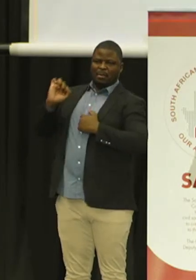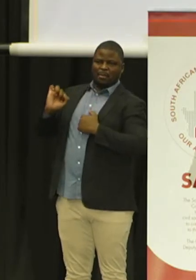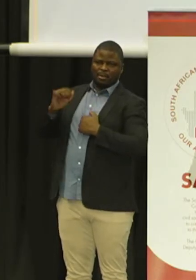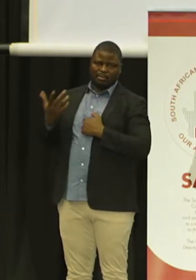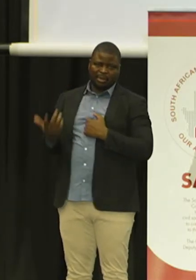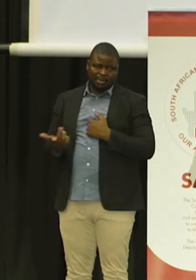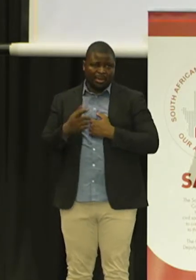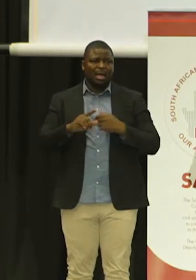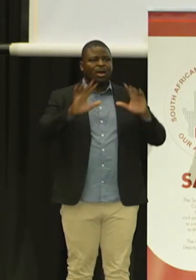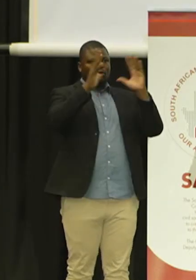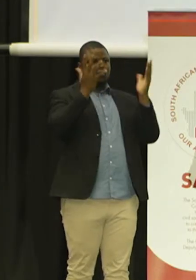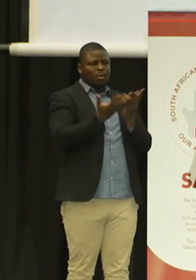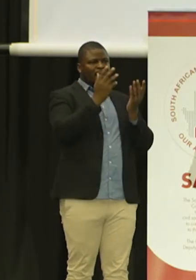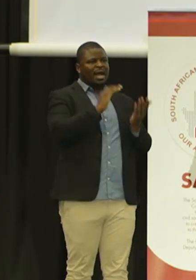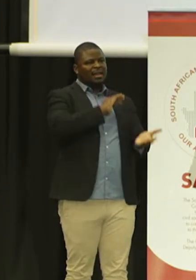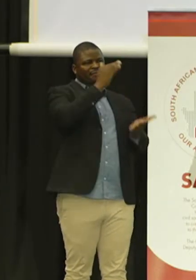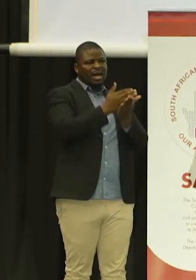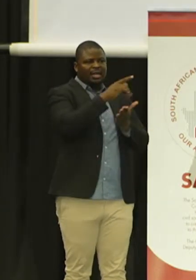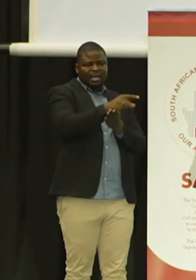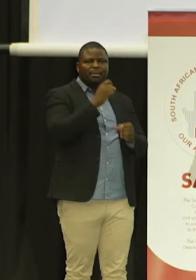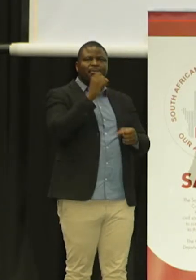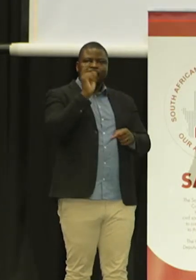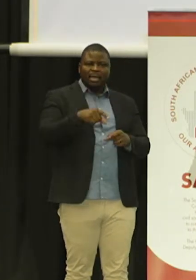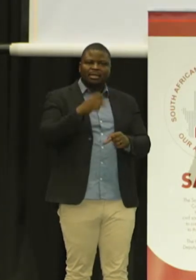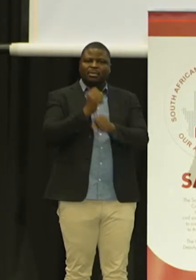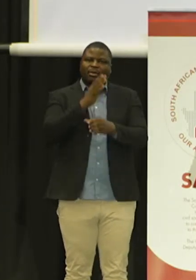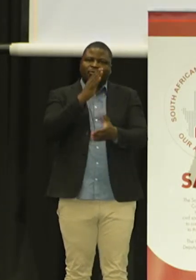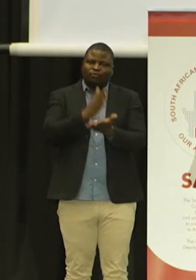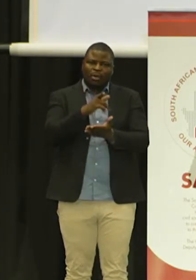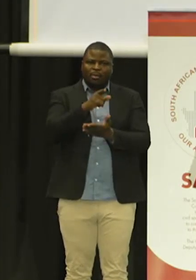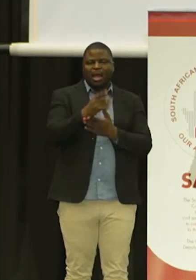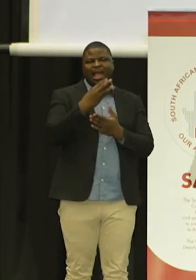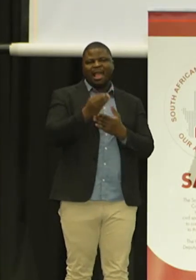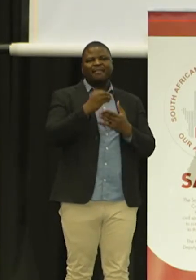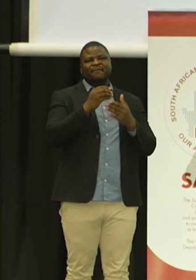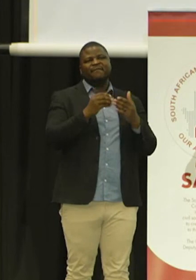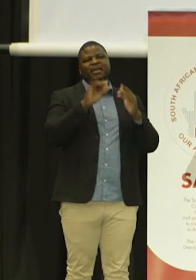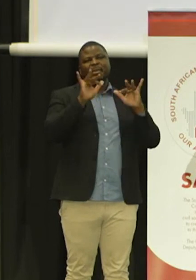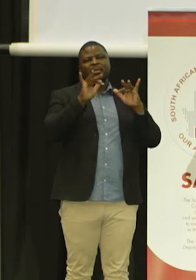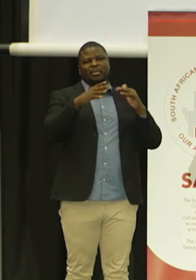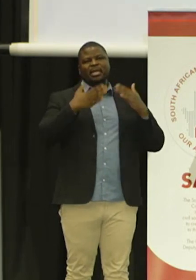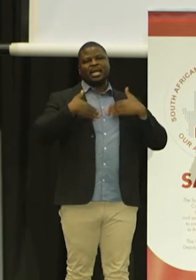must support our public healthcare system to do much better, much faster.